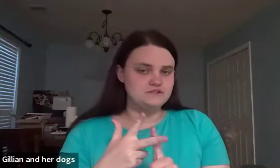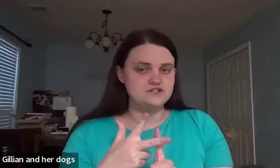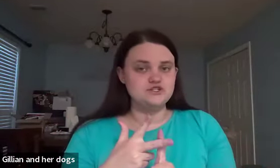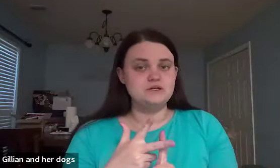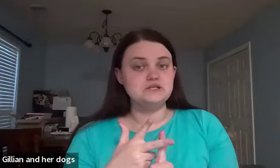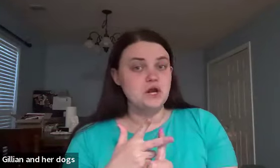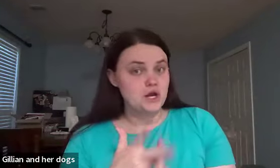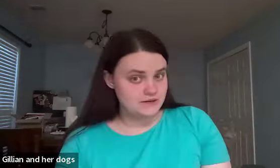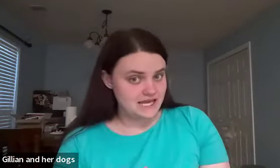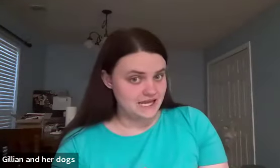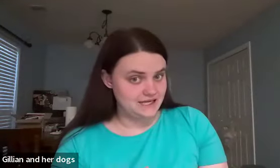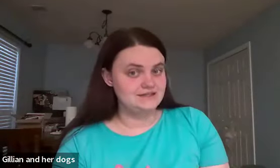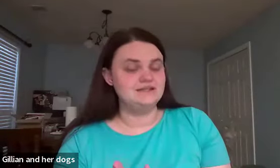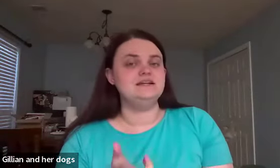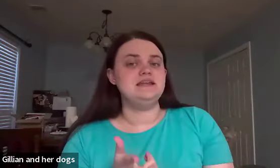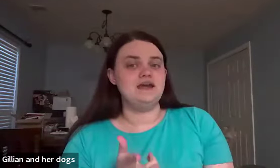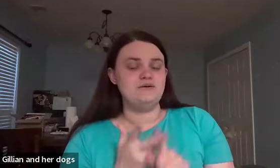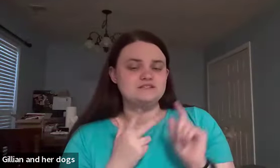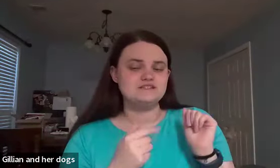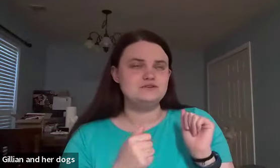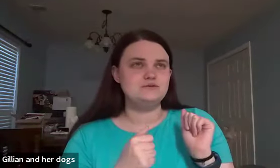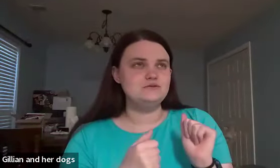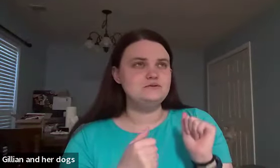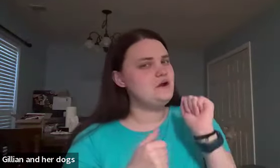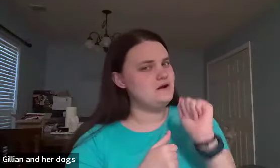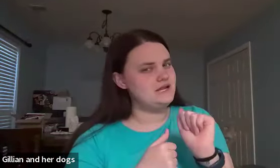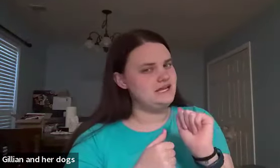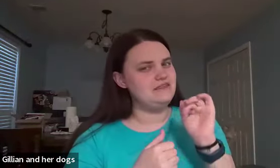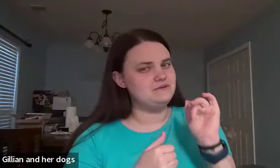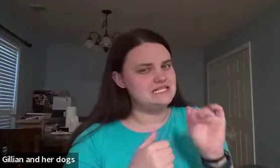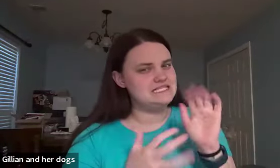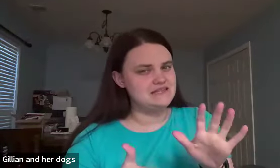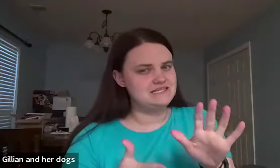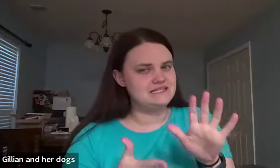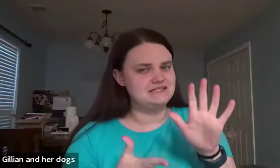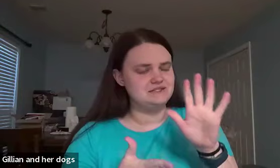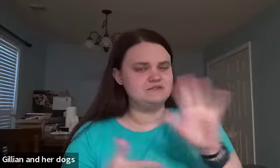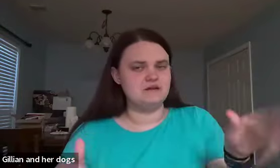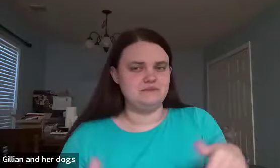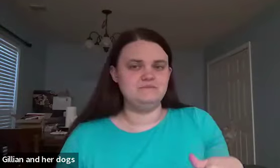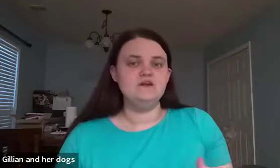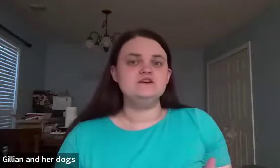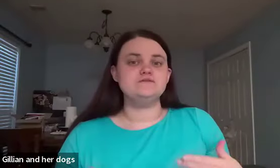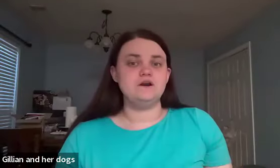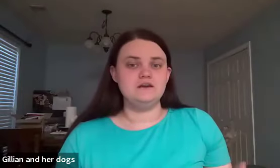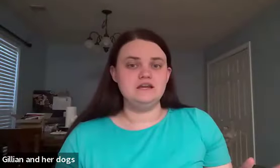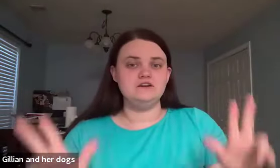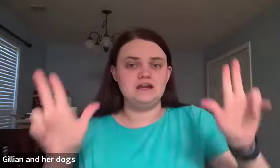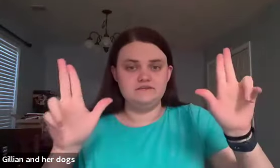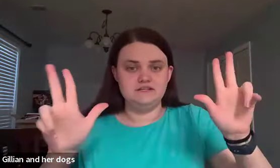was going to do is hurricane. Now, what's cool with hurricane, and the reason I say this is you'll see what I mean. So for hurricane, you're going to have